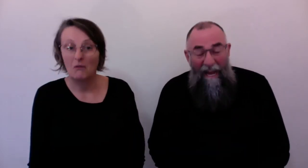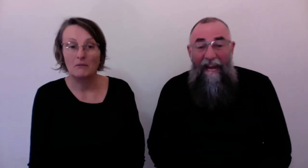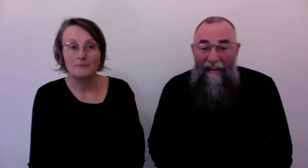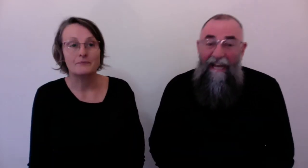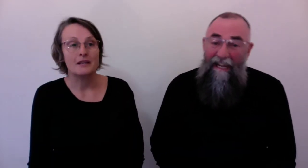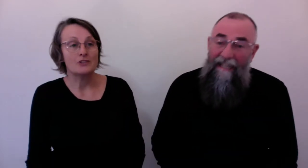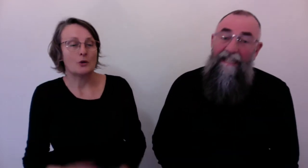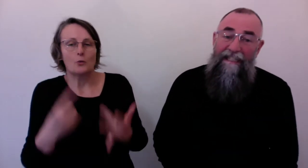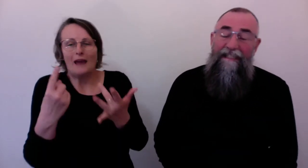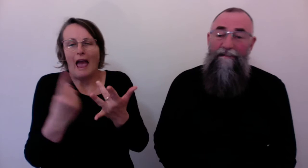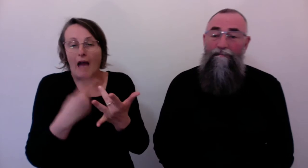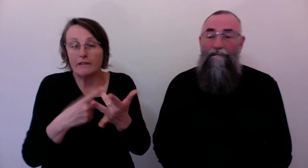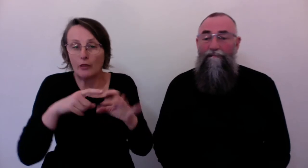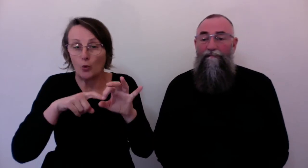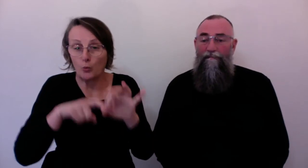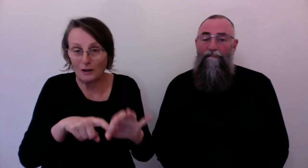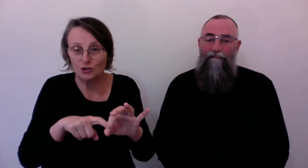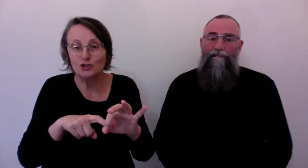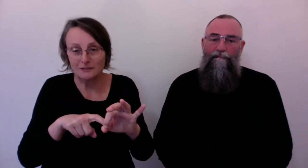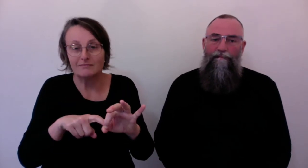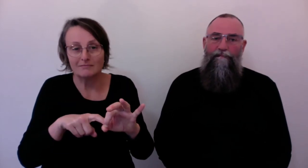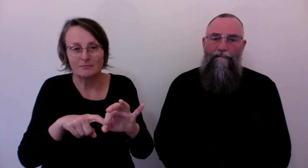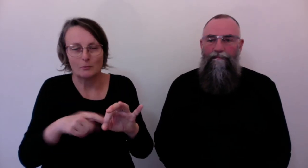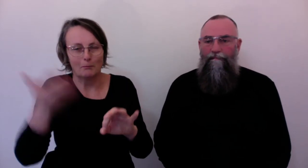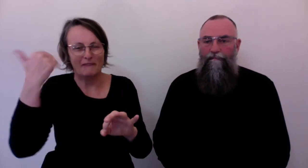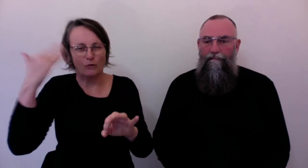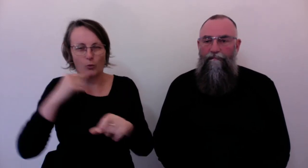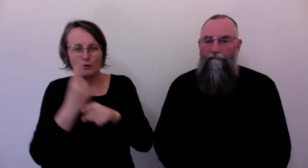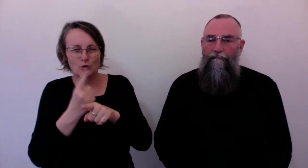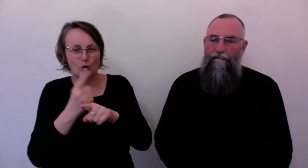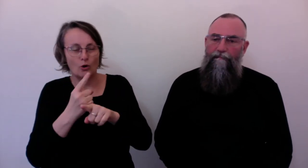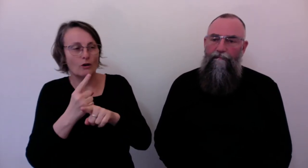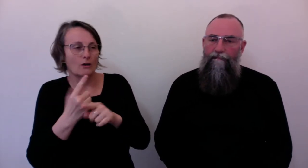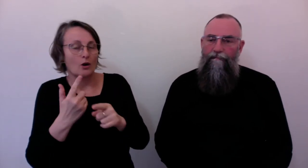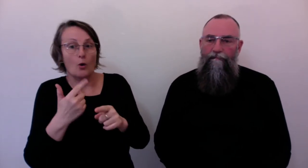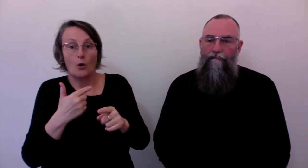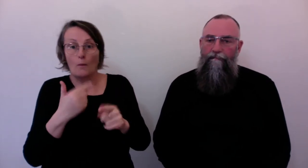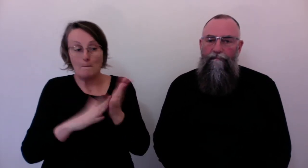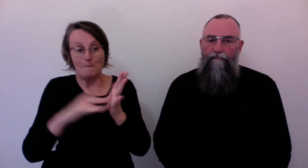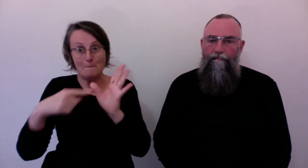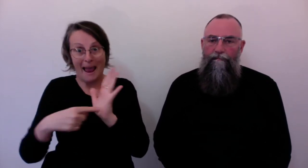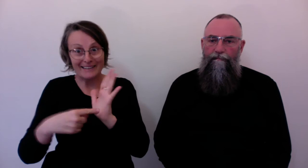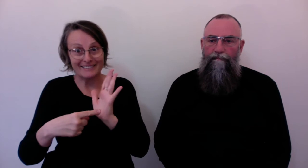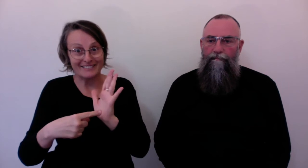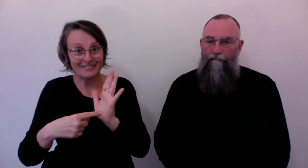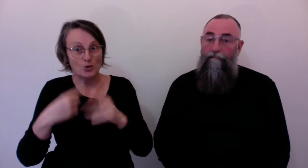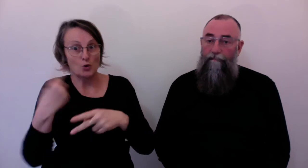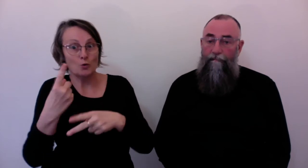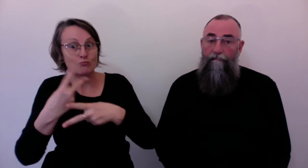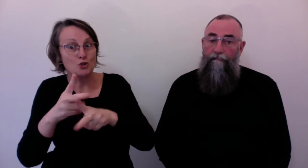before, but we Yeah. said save this question for on. We offered you, or Matt, our producer, offered you headphones, and in that Mhm. moment, as he handed you the headphones, I all